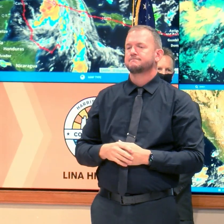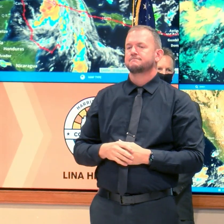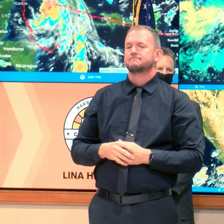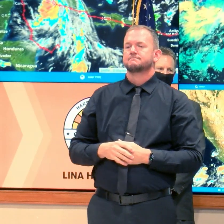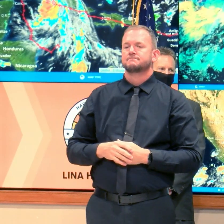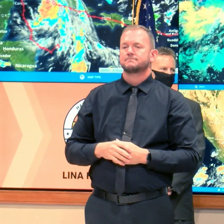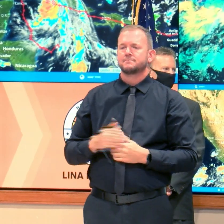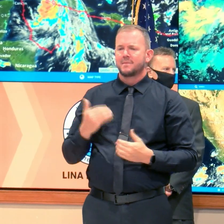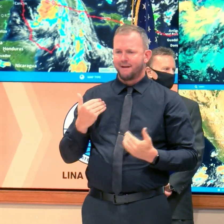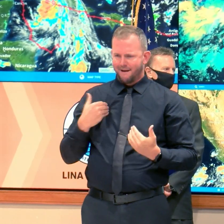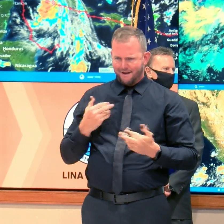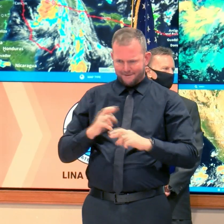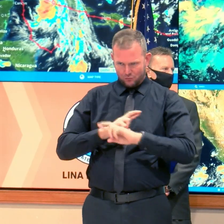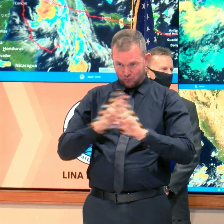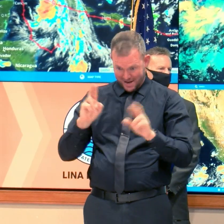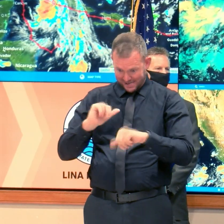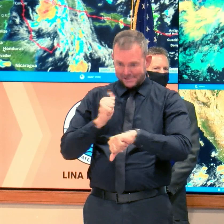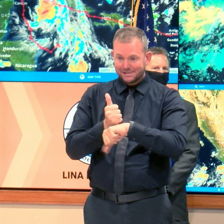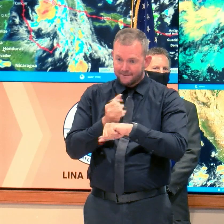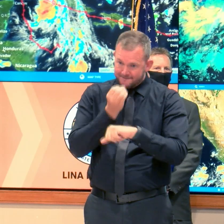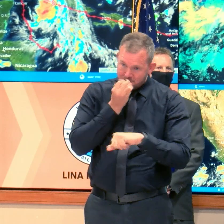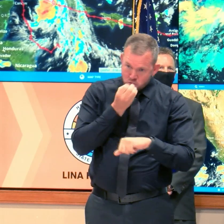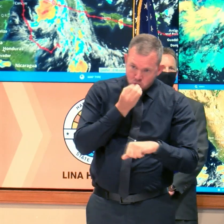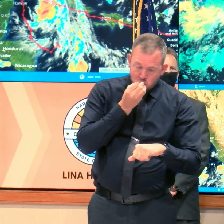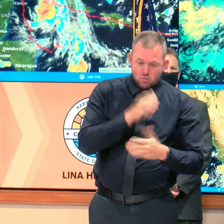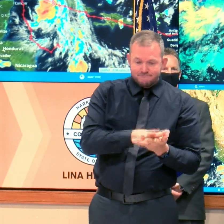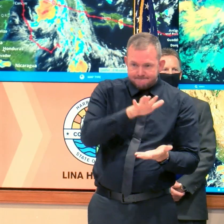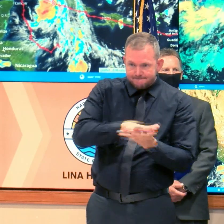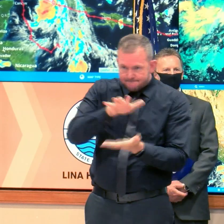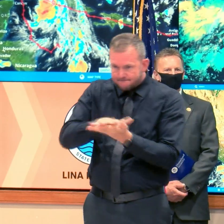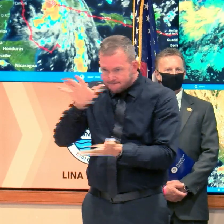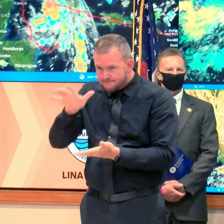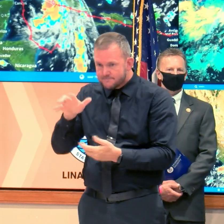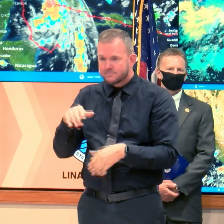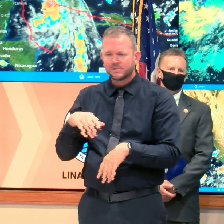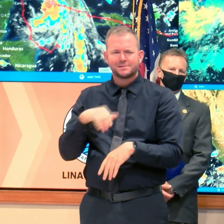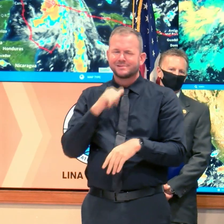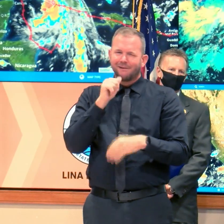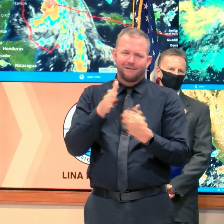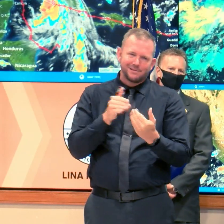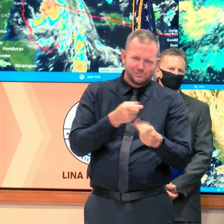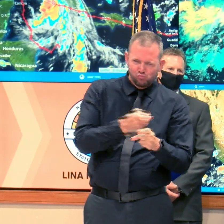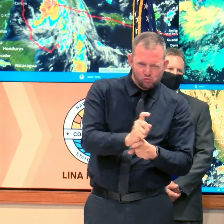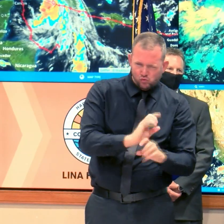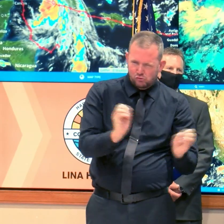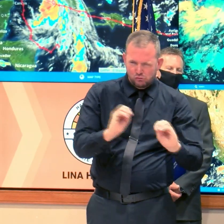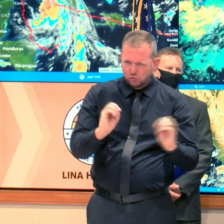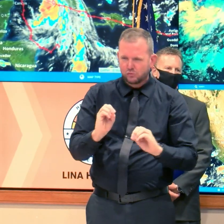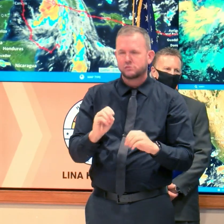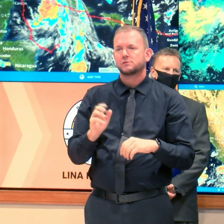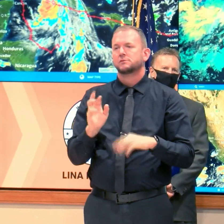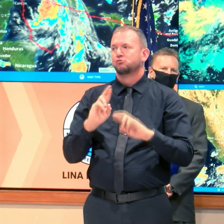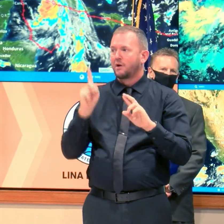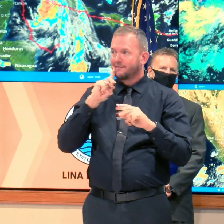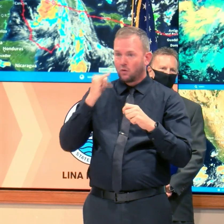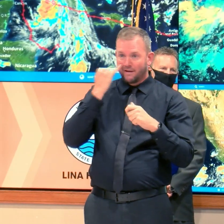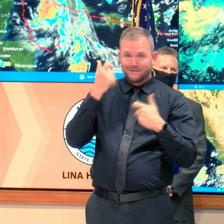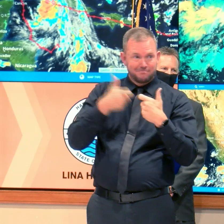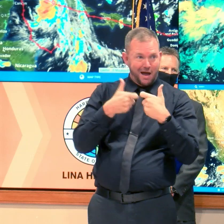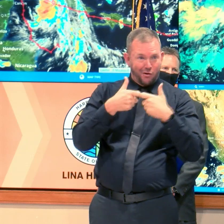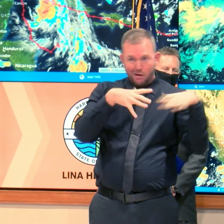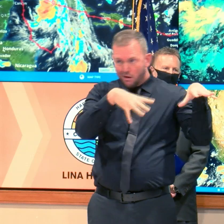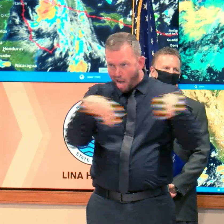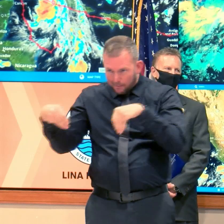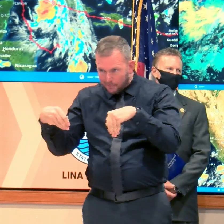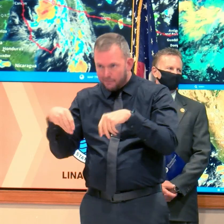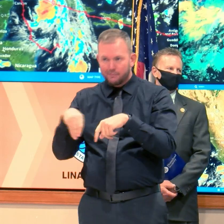prepared. Have some food that won't spoil in case the power goes out. You don't want to have a refrigerator